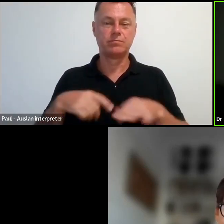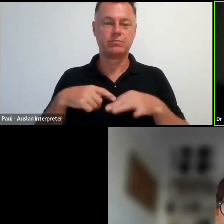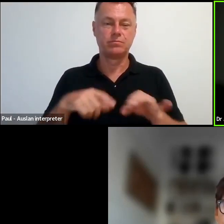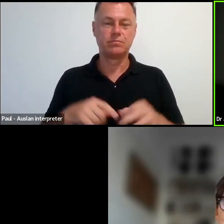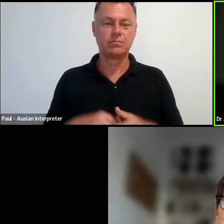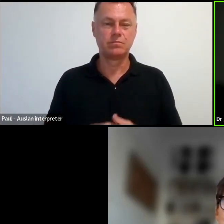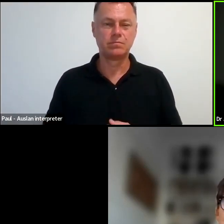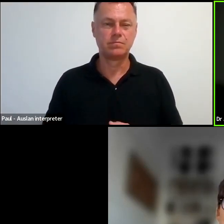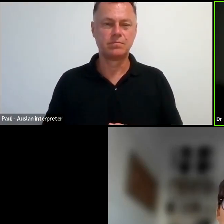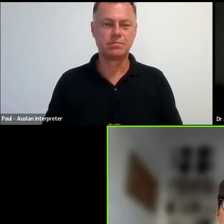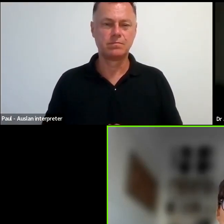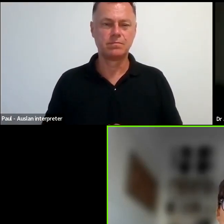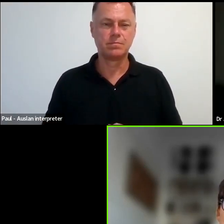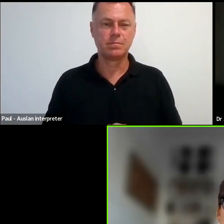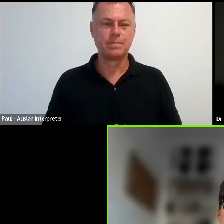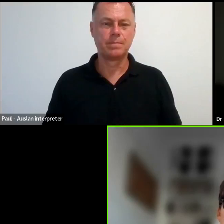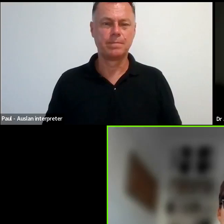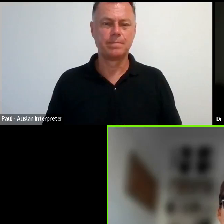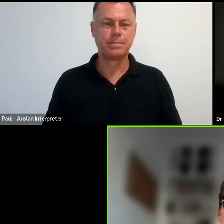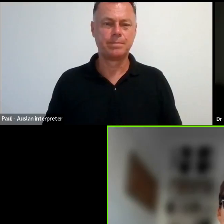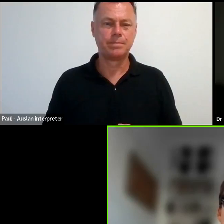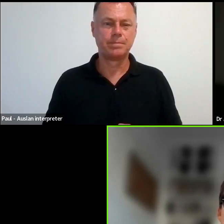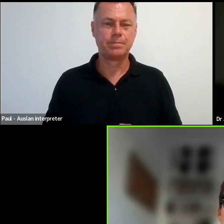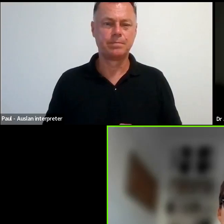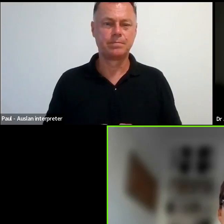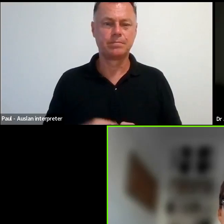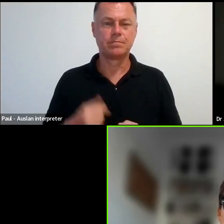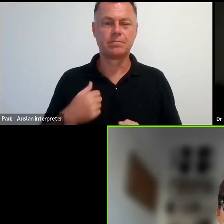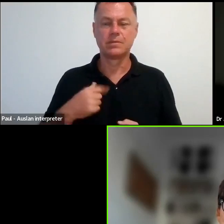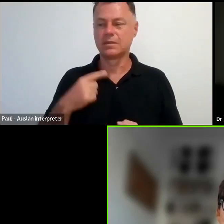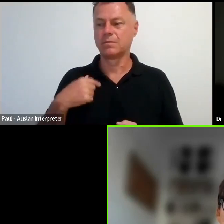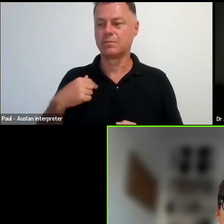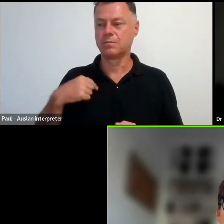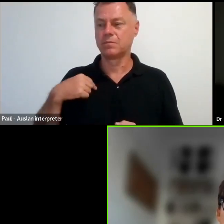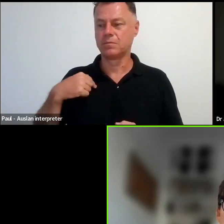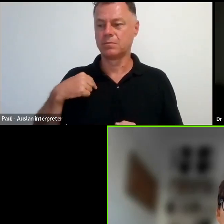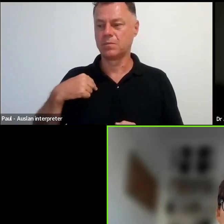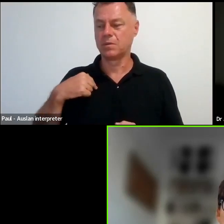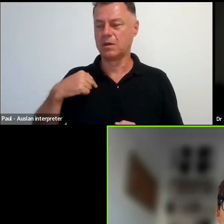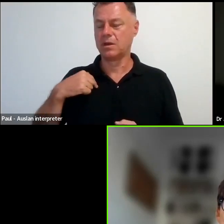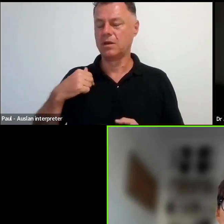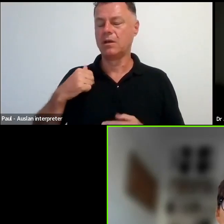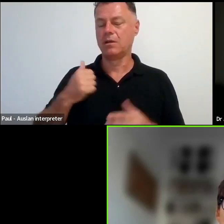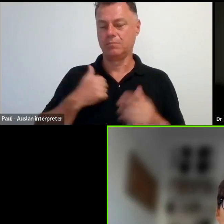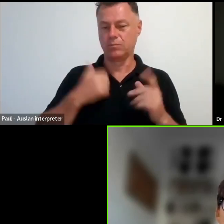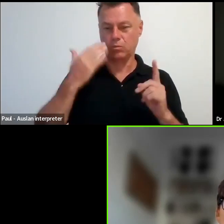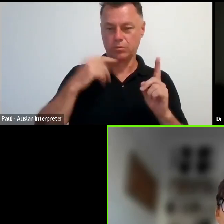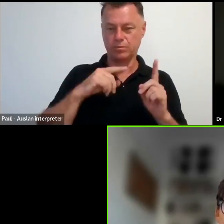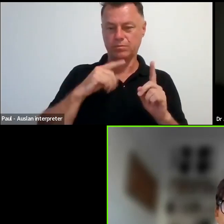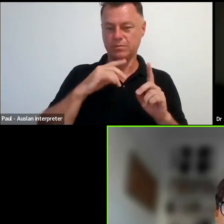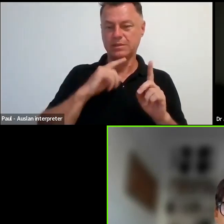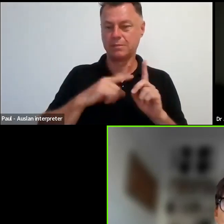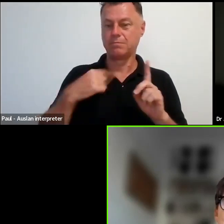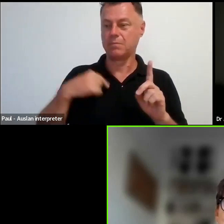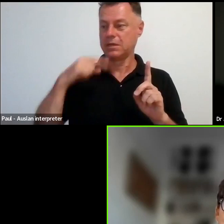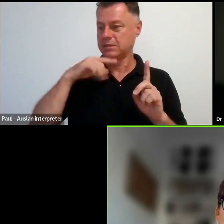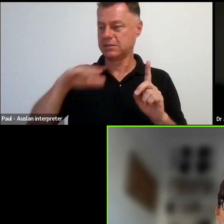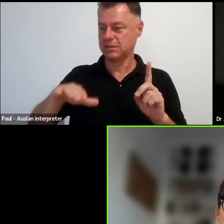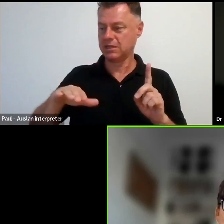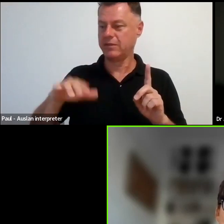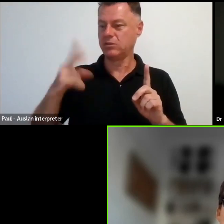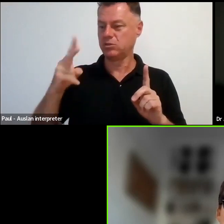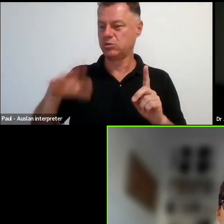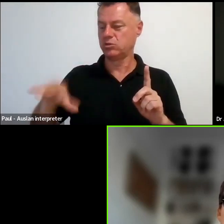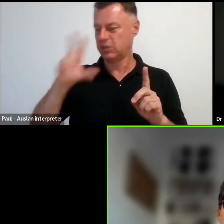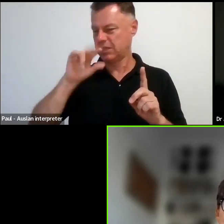question related to what you've just commented on, which is, my son has 2 daughters under 10 and is worried about problems later when they want to have children